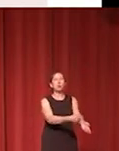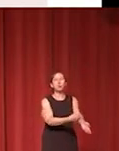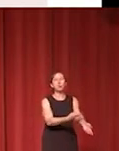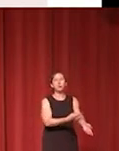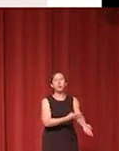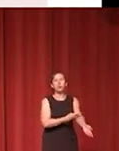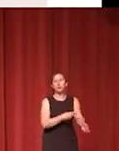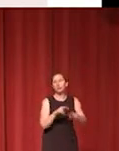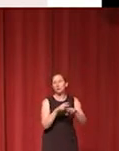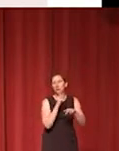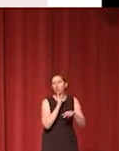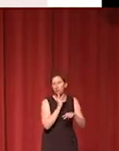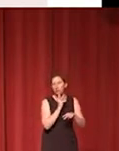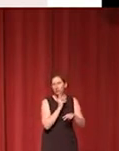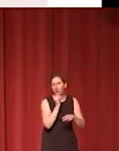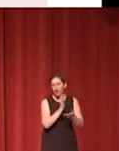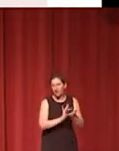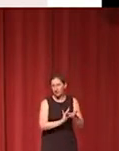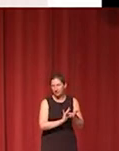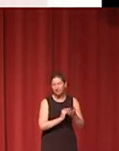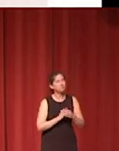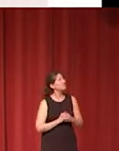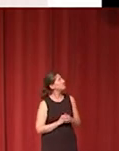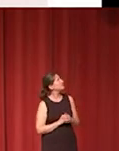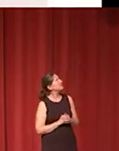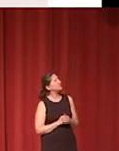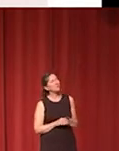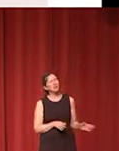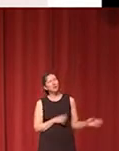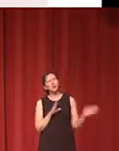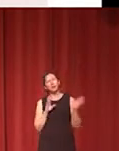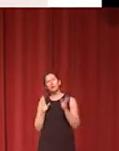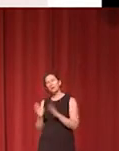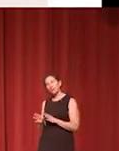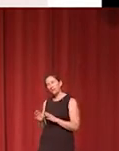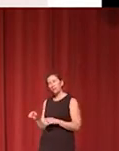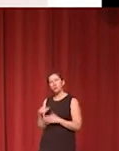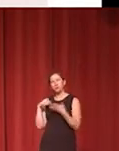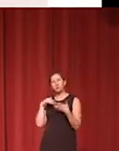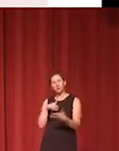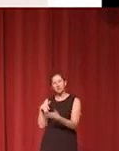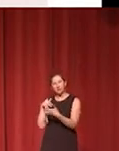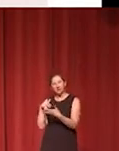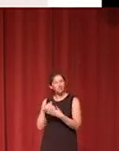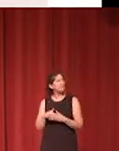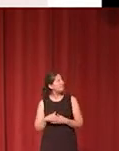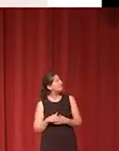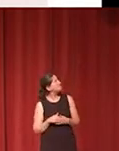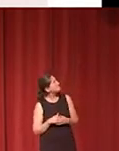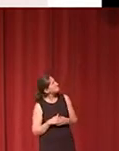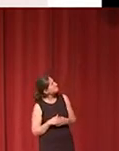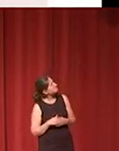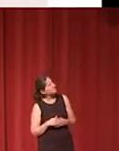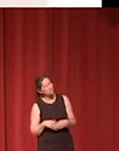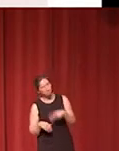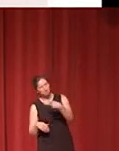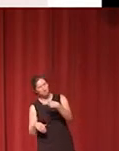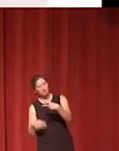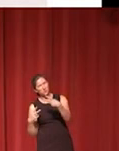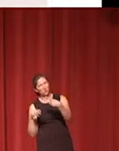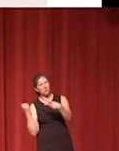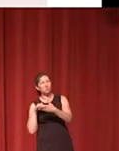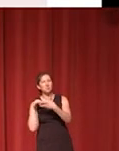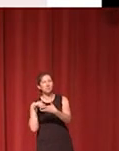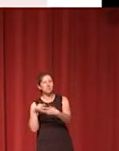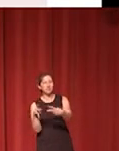infusions. However, when they looked at, there were kind of two studies. One was called ENGAGE, one was called EMERGE.